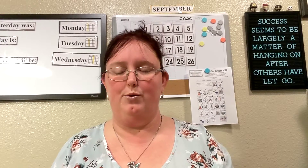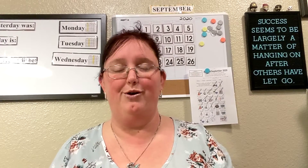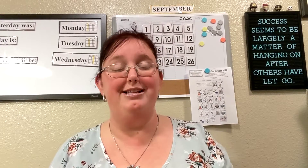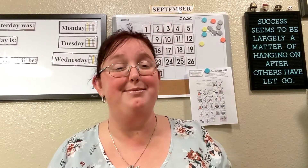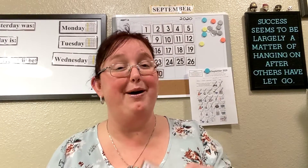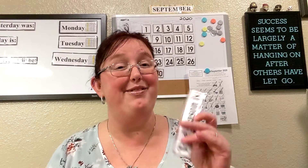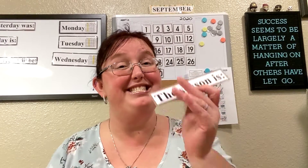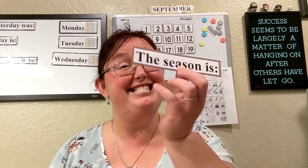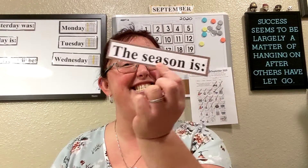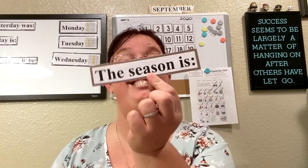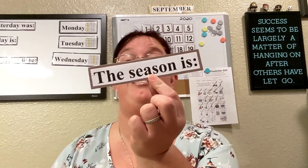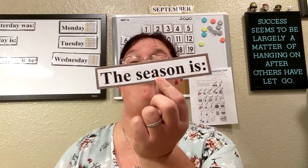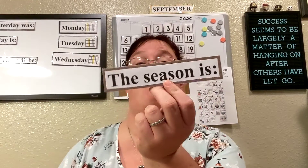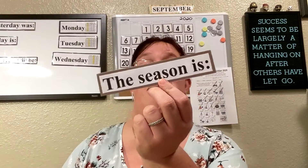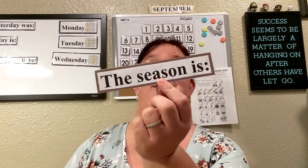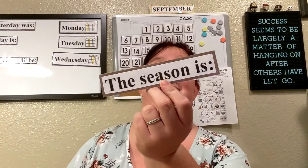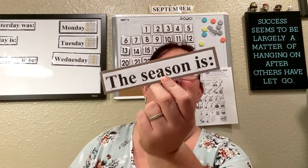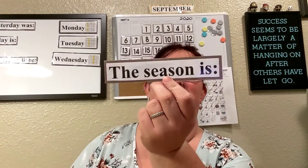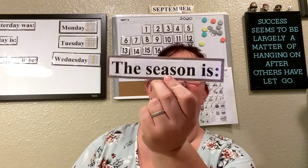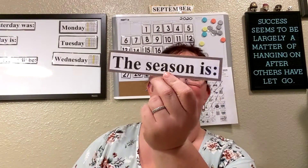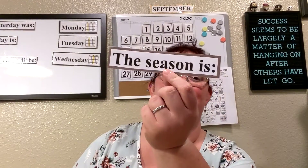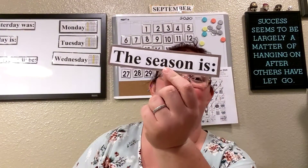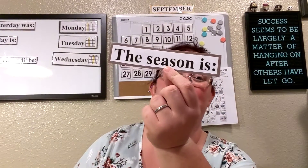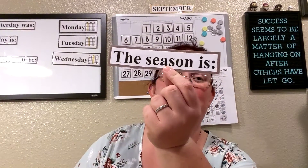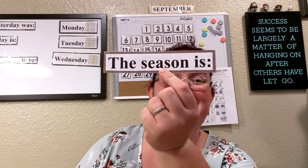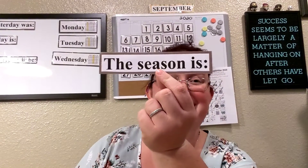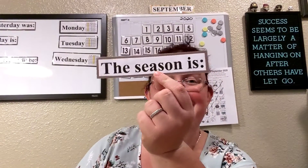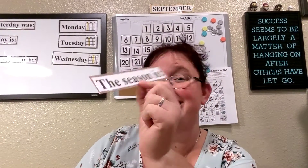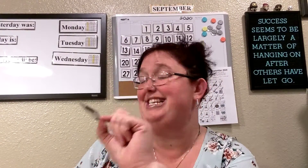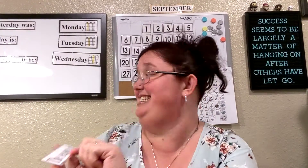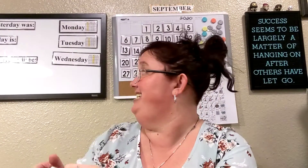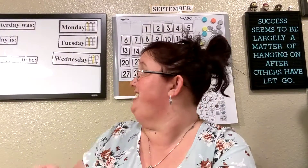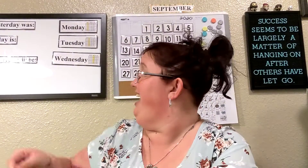Well, it's about the season. What season is it today?